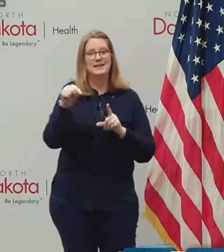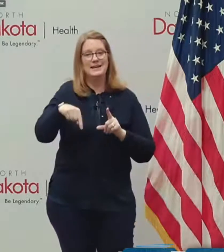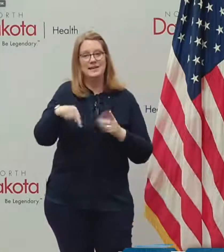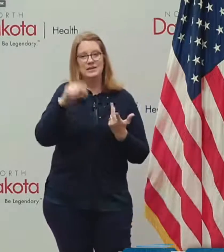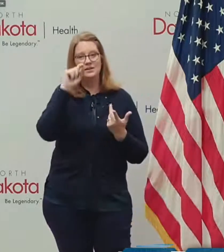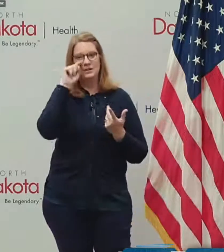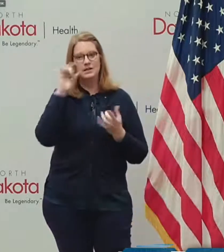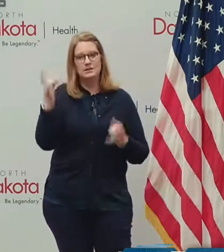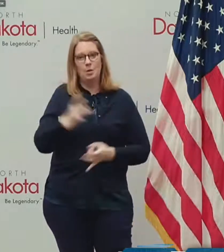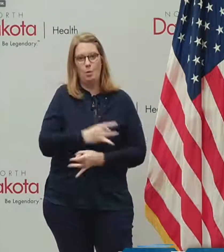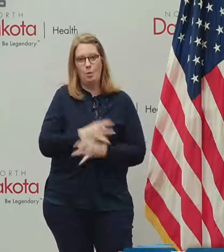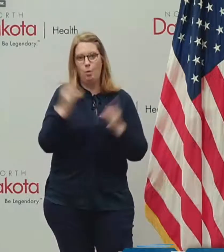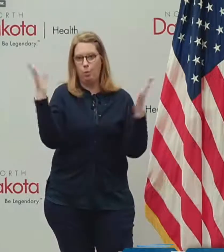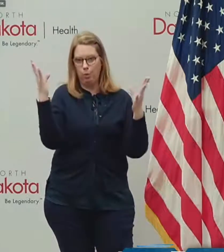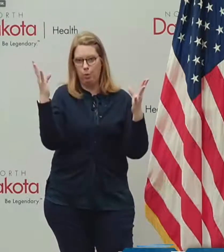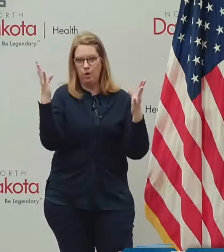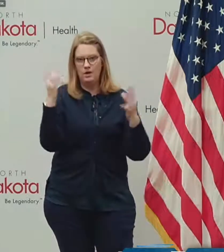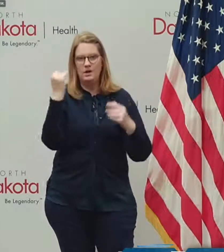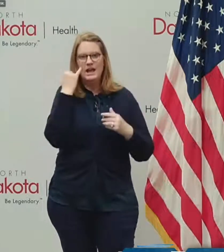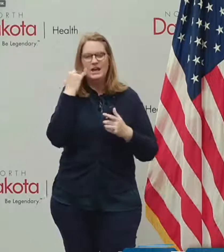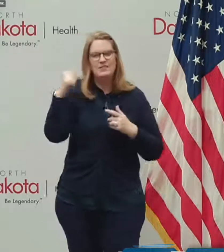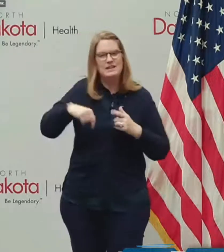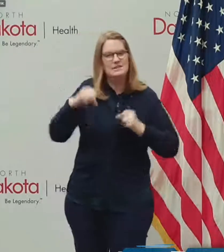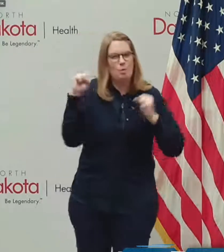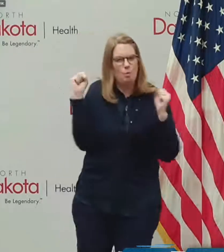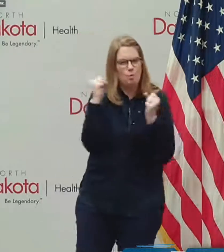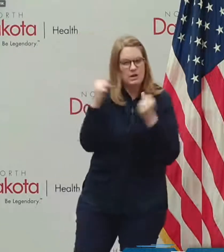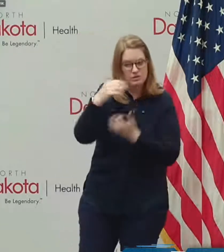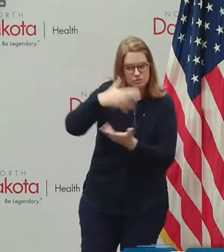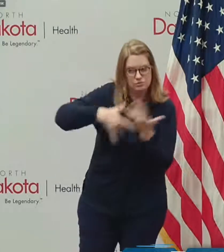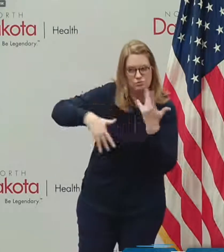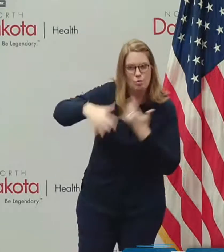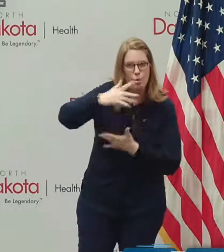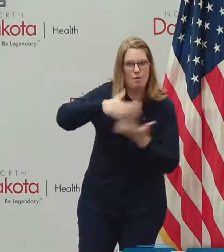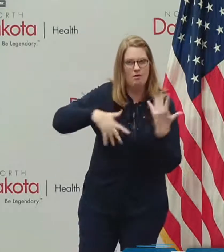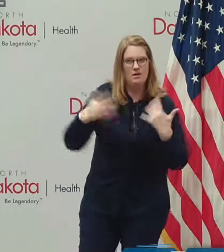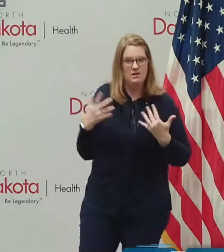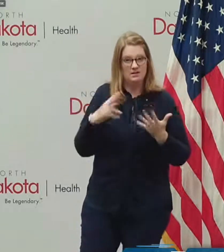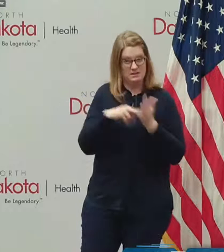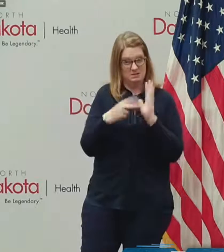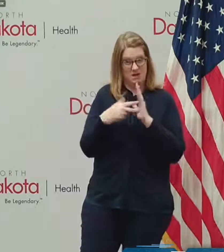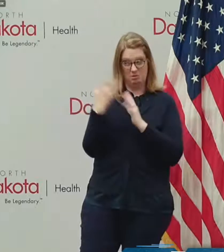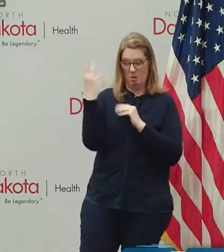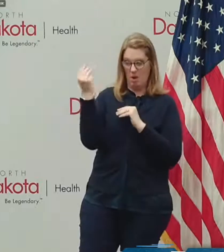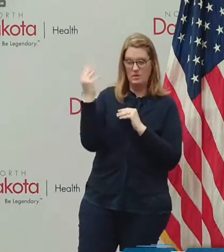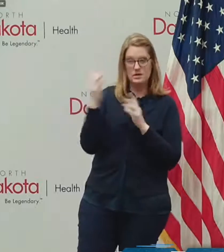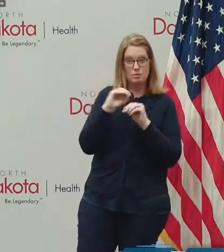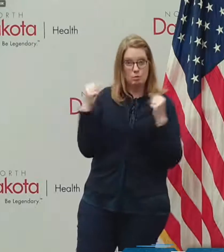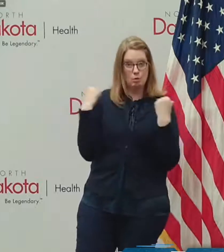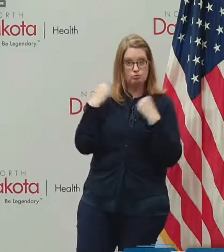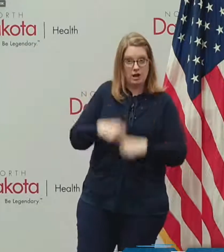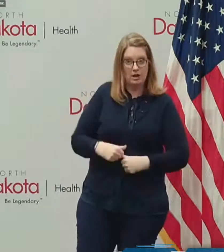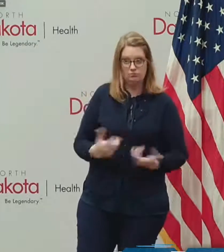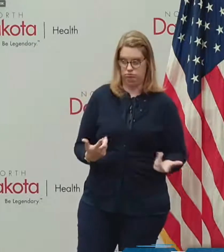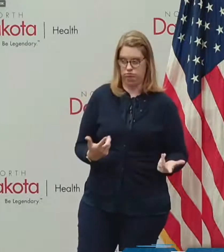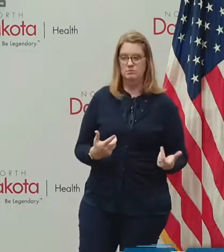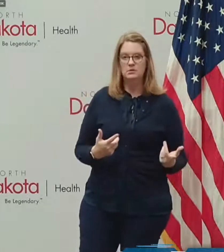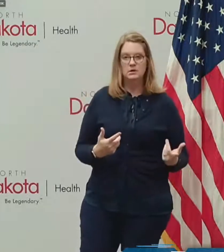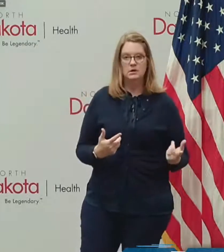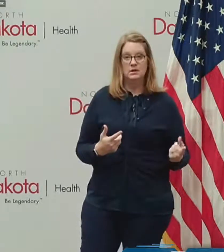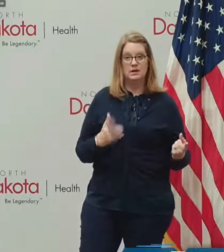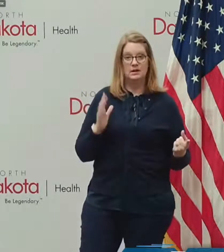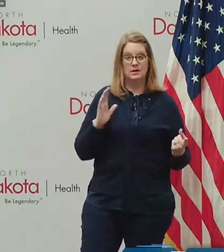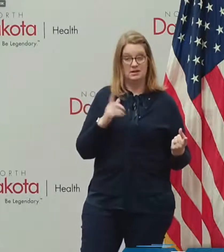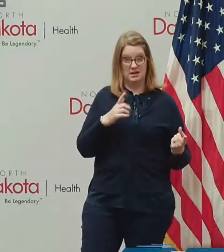COVID storm. If you're in the middle of a winter storm, you don't go outside without a jacket. You don't, I know in our family growing up, you made sure you had a shovel